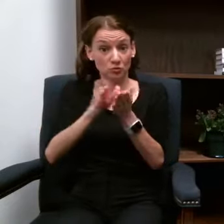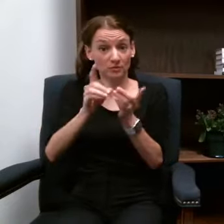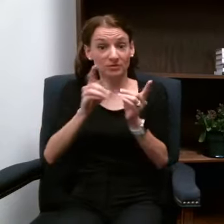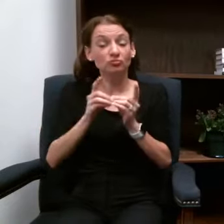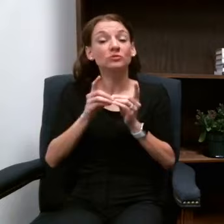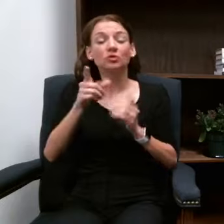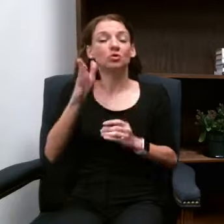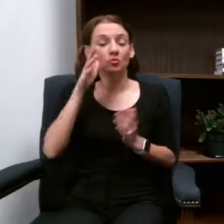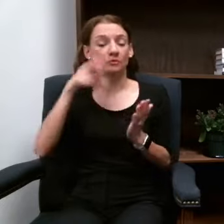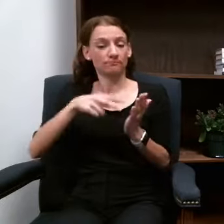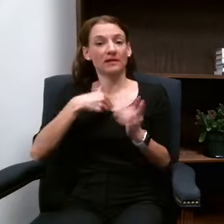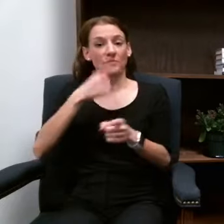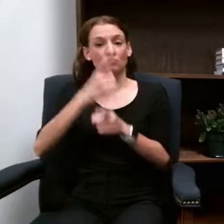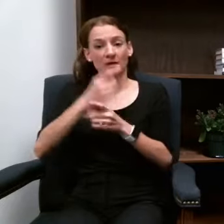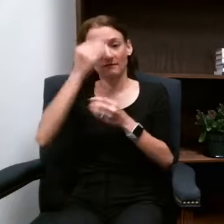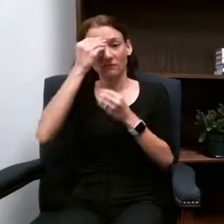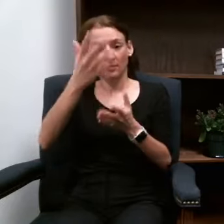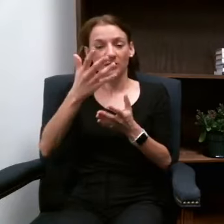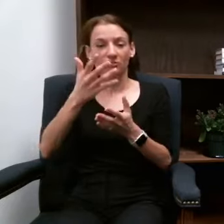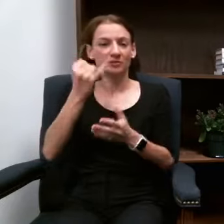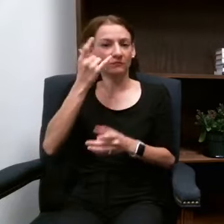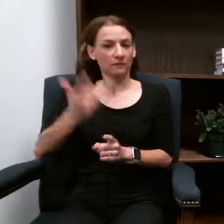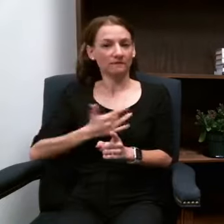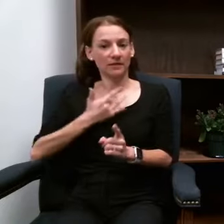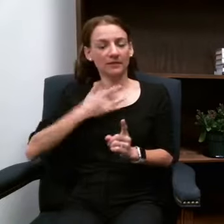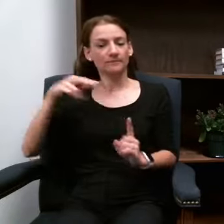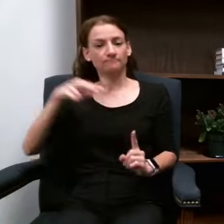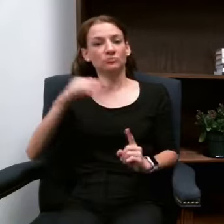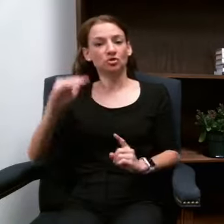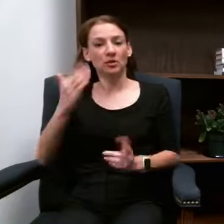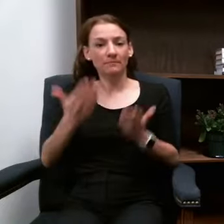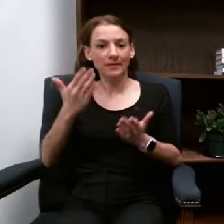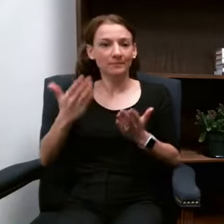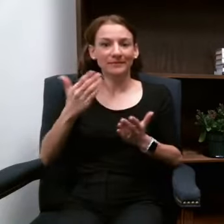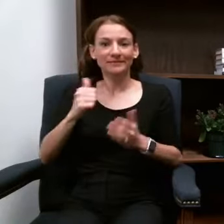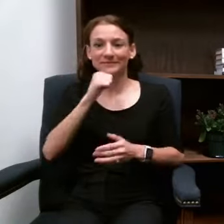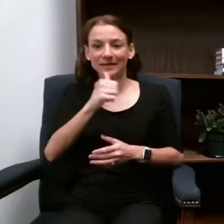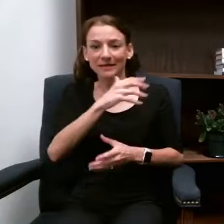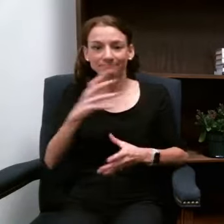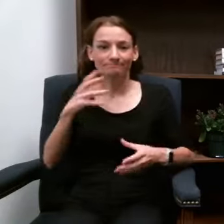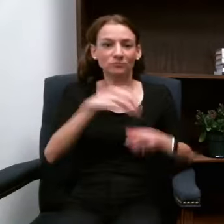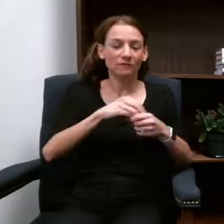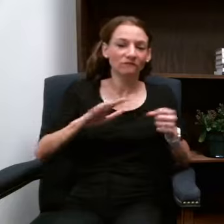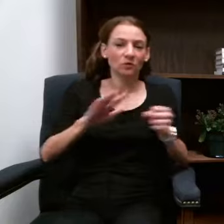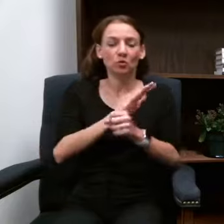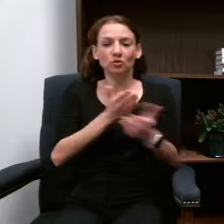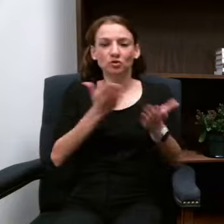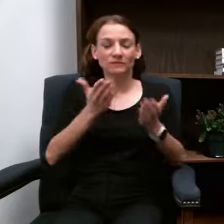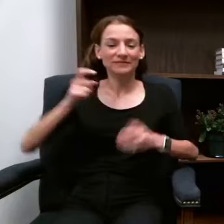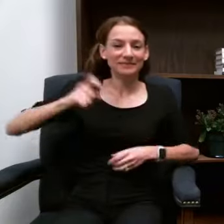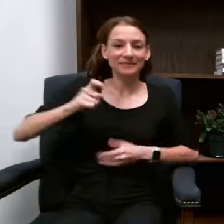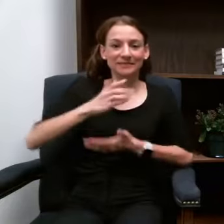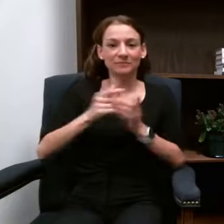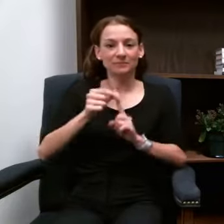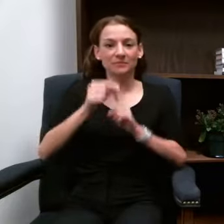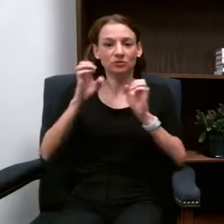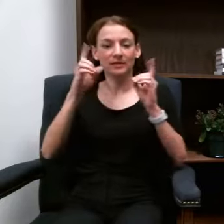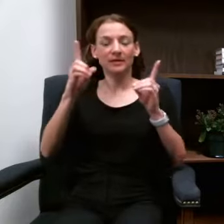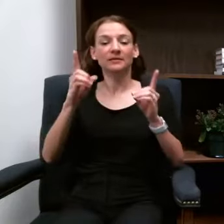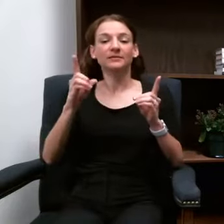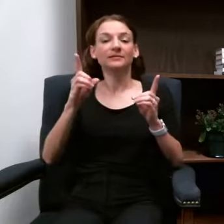believe your child is still being left out or left behind in special ed services so that we can get them the right